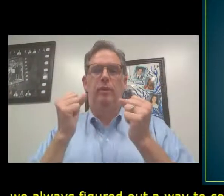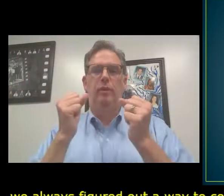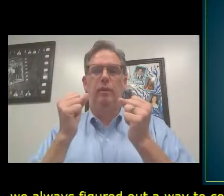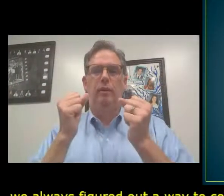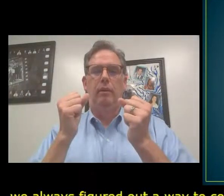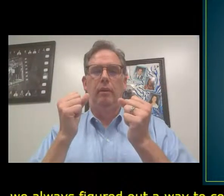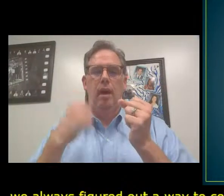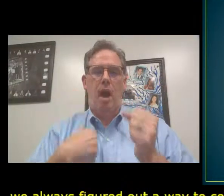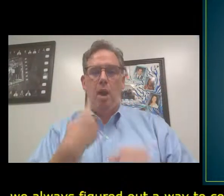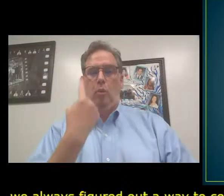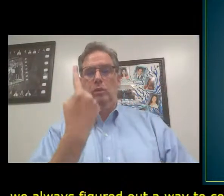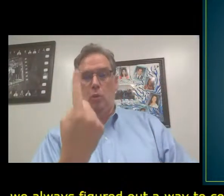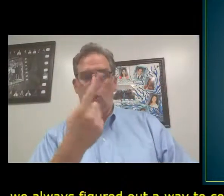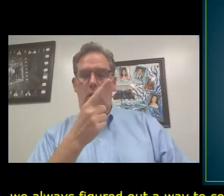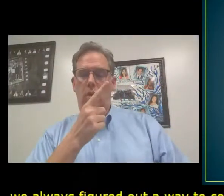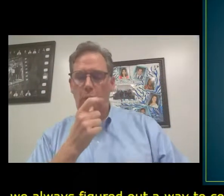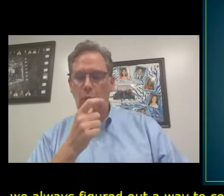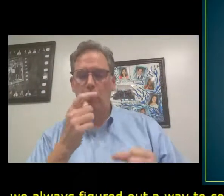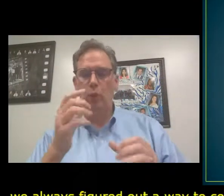included